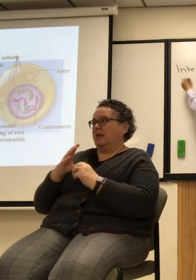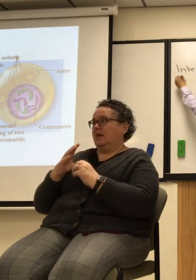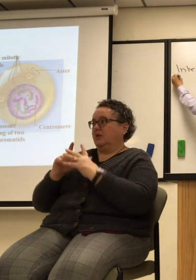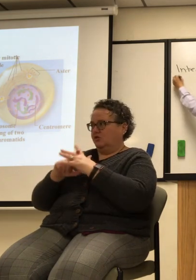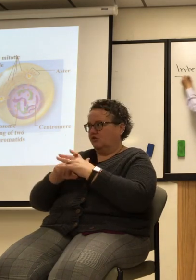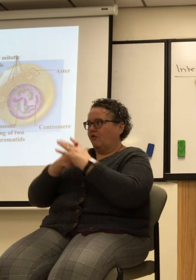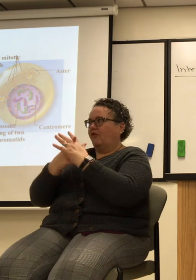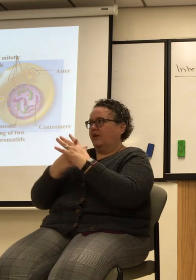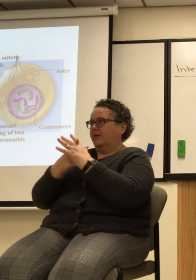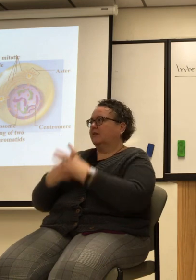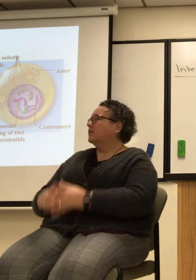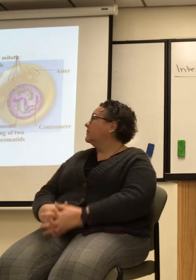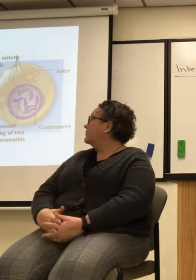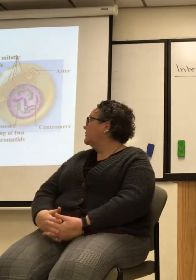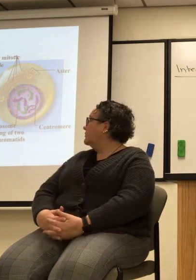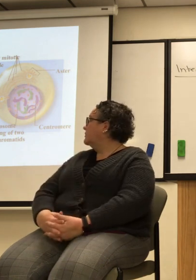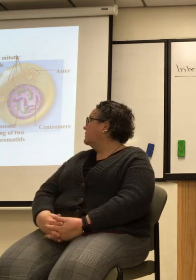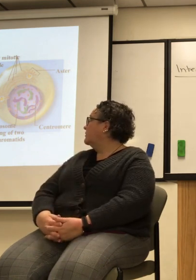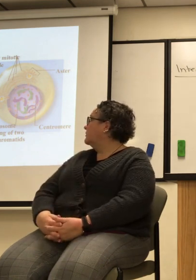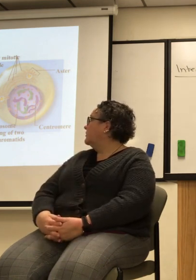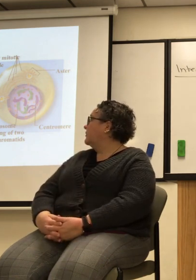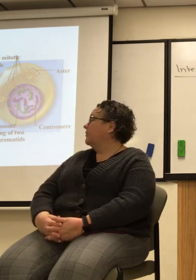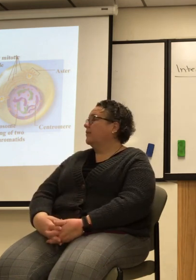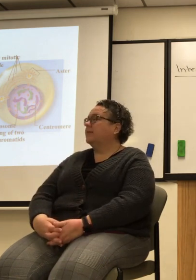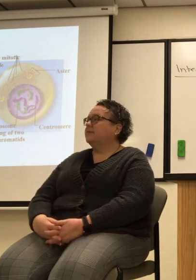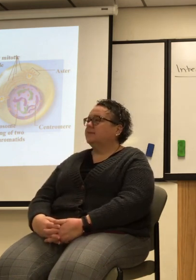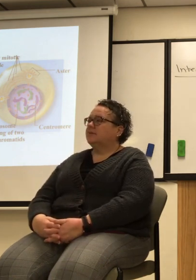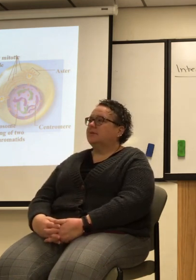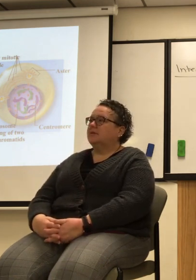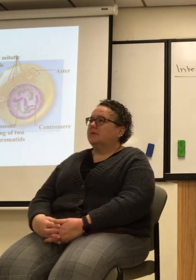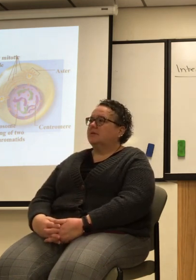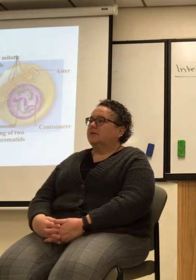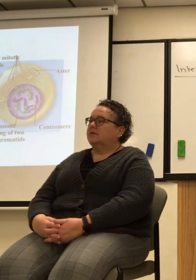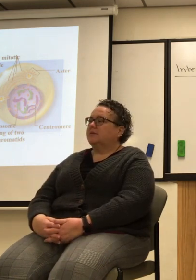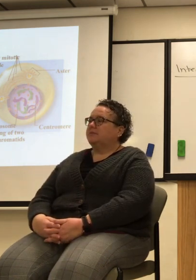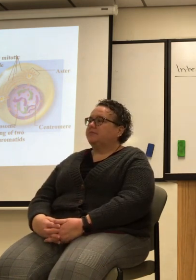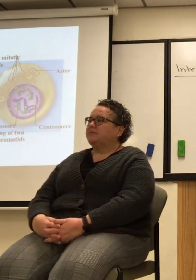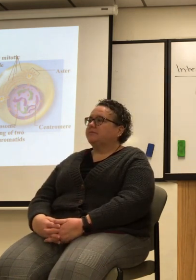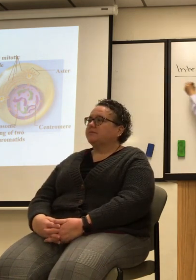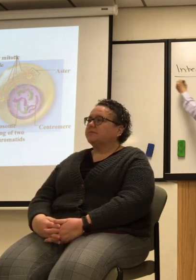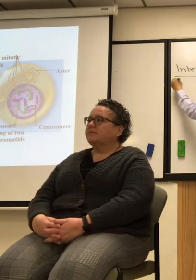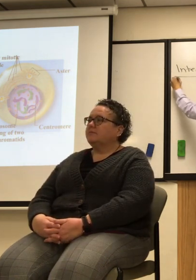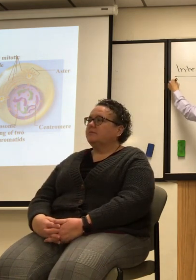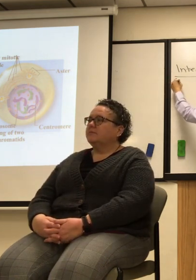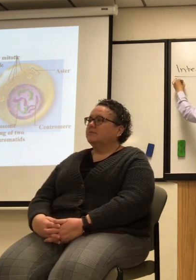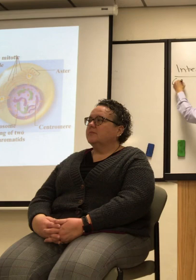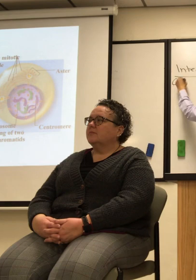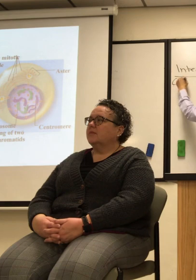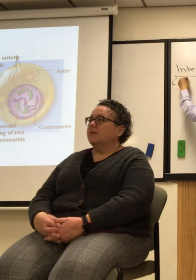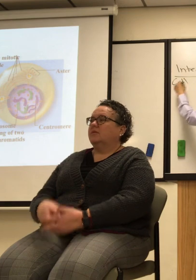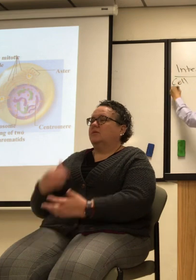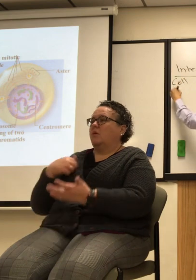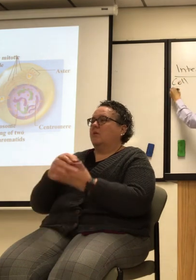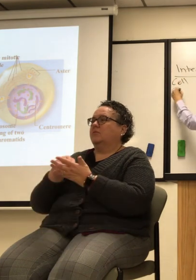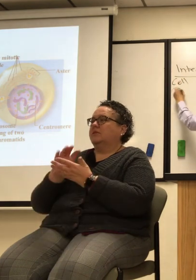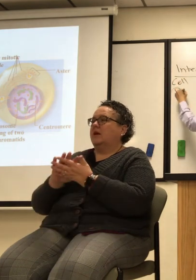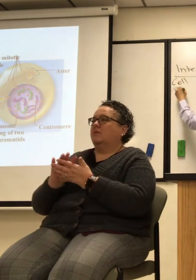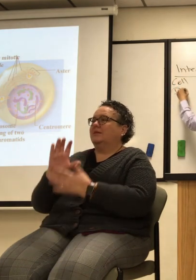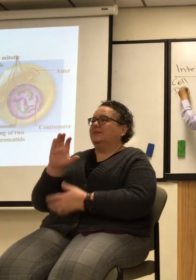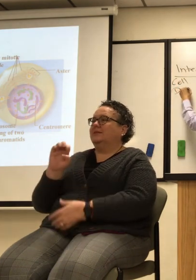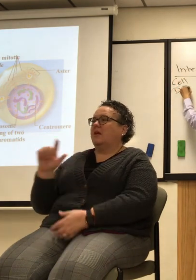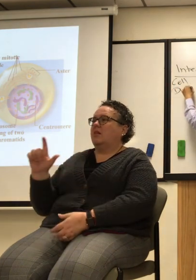Put a line there. Cell division starts now, so I'll put cell division.